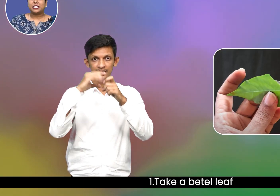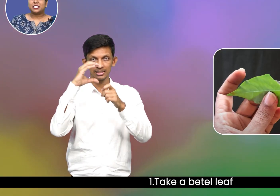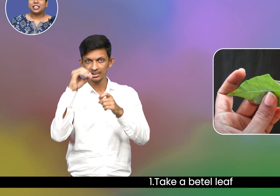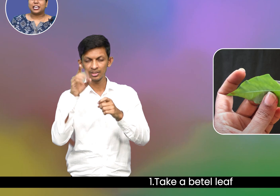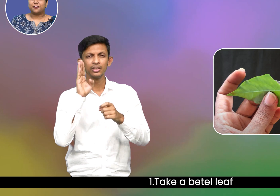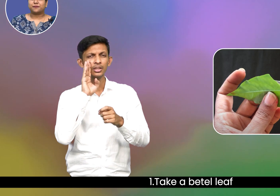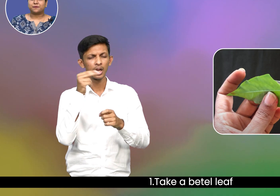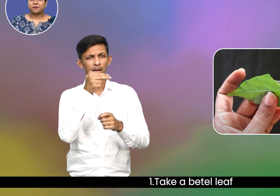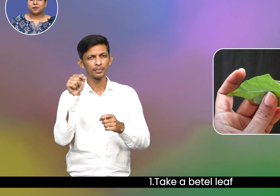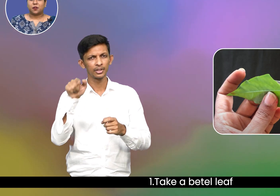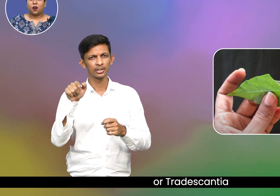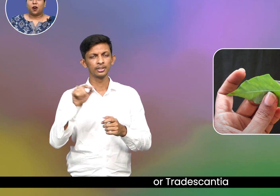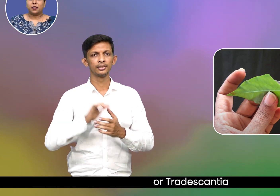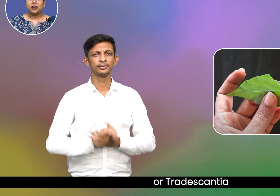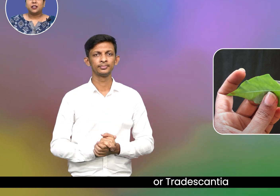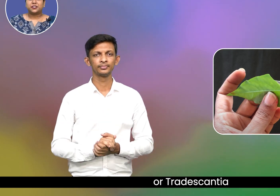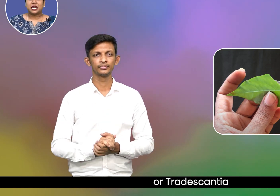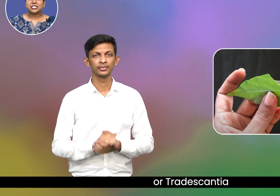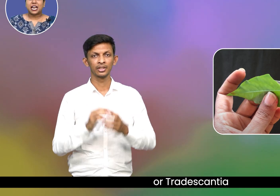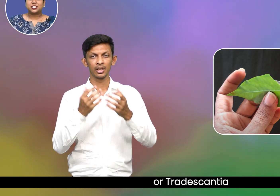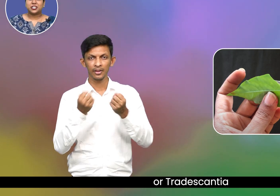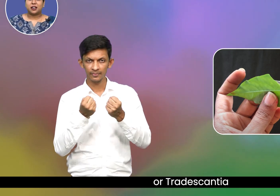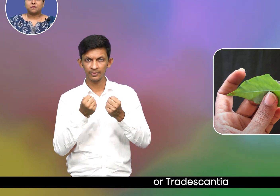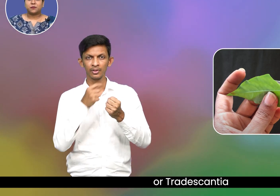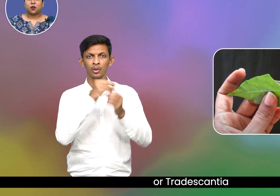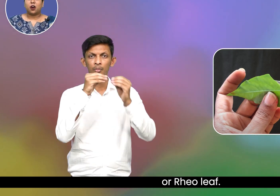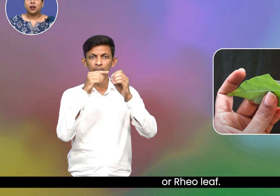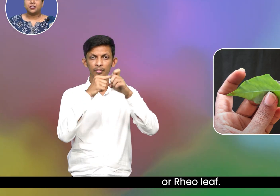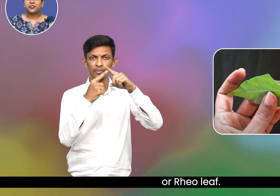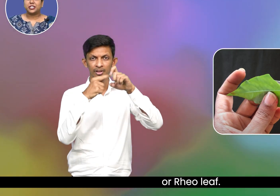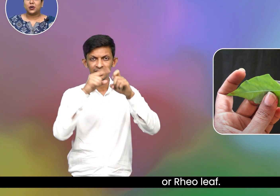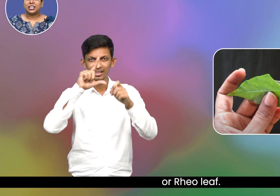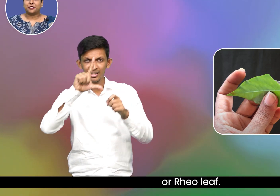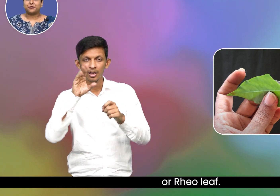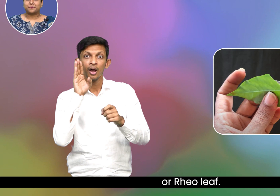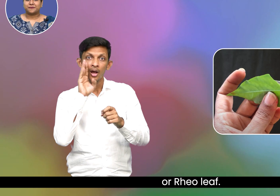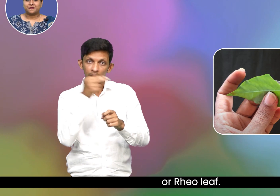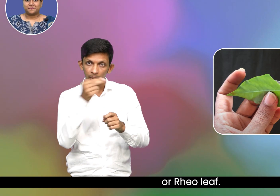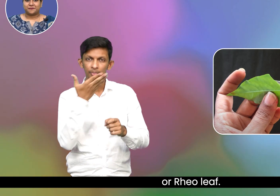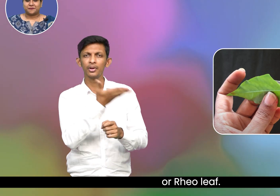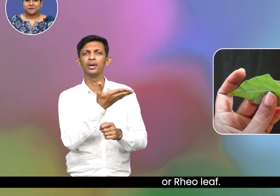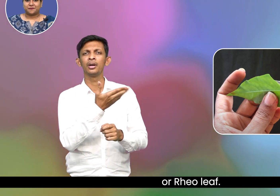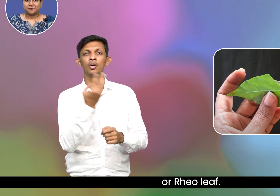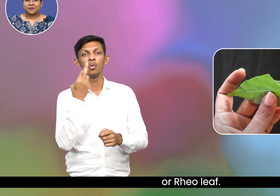Take a betel leaf or Tradescantia or Rio leaf.